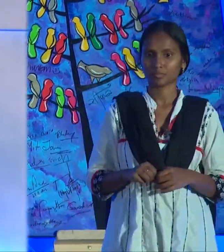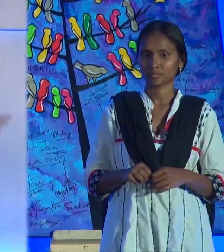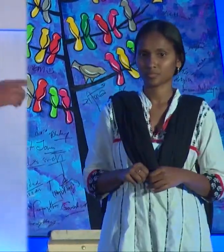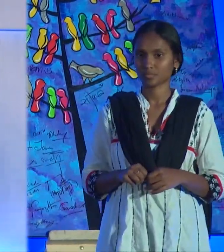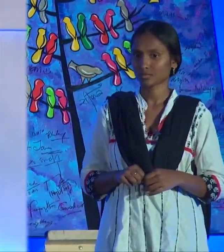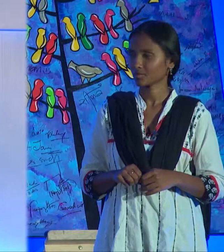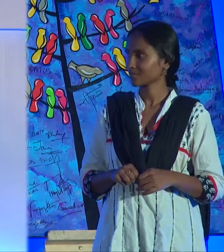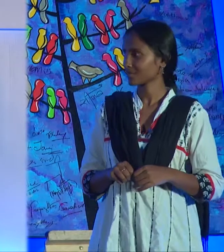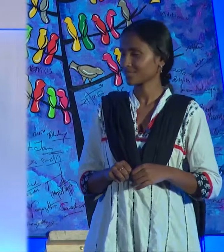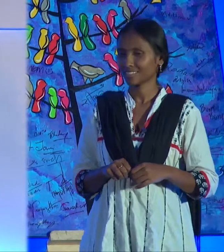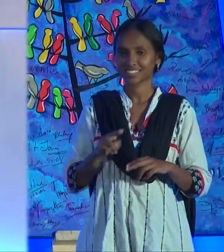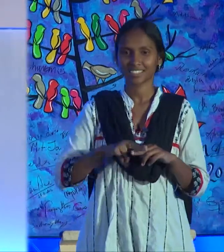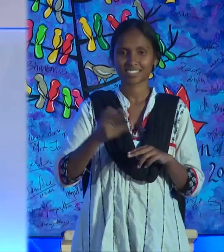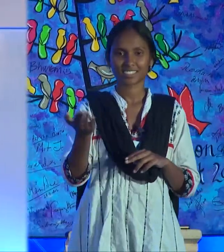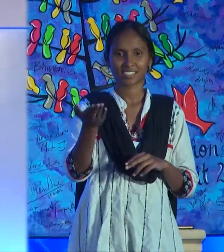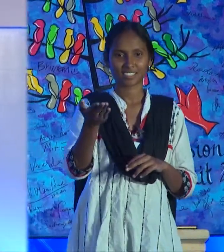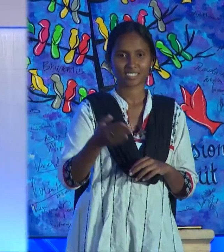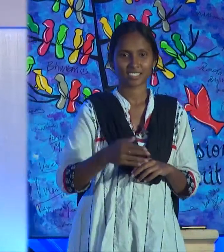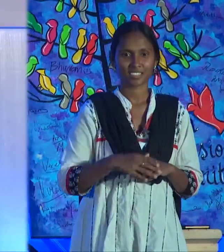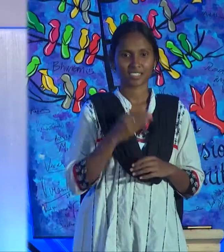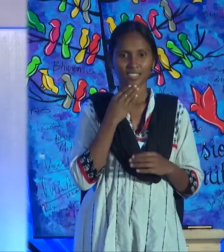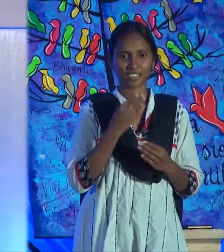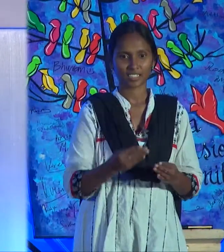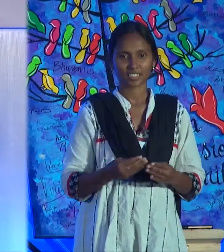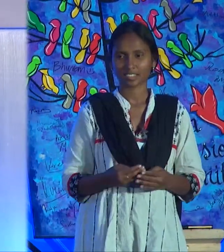Okay, she managed dashes. Okay, thanks to her,